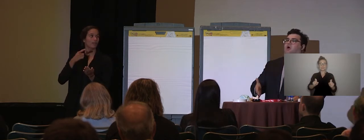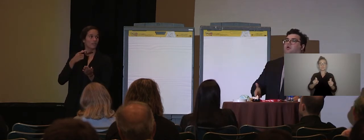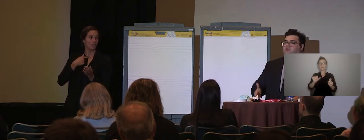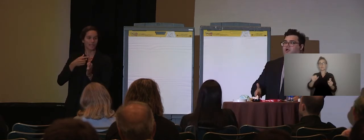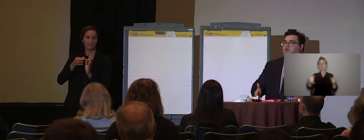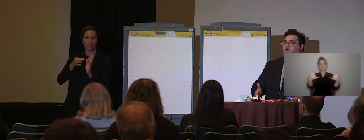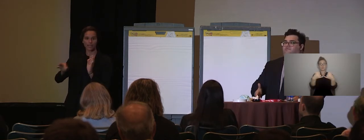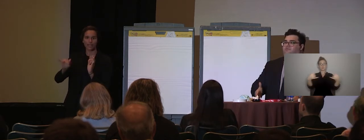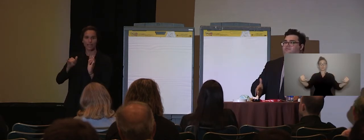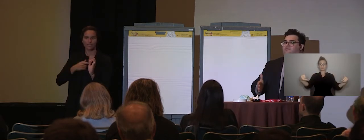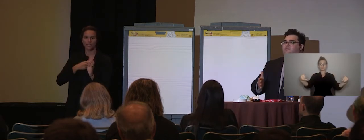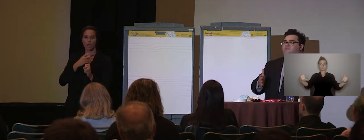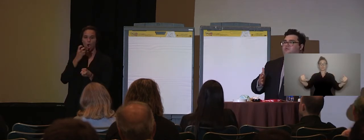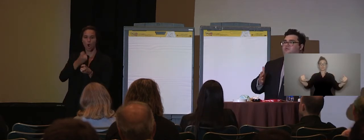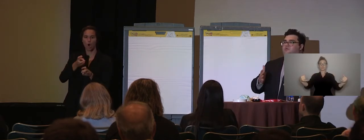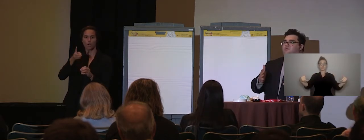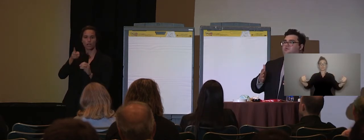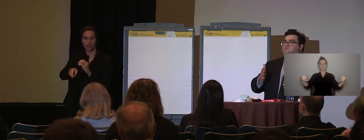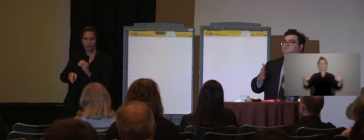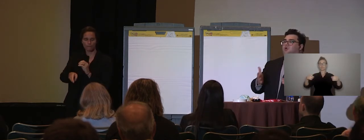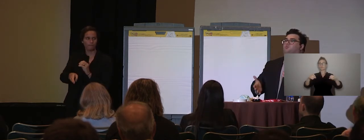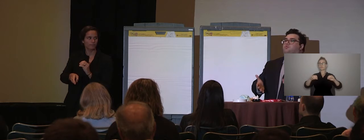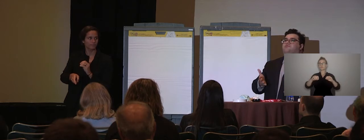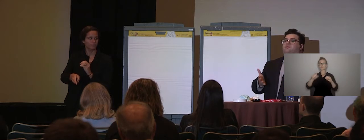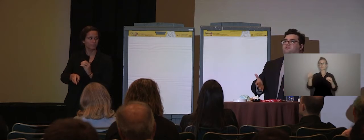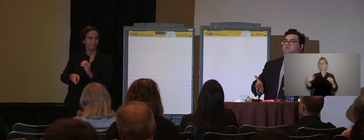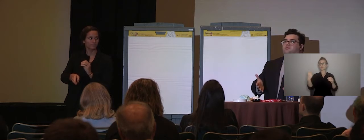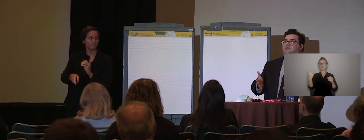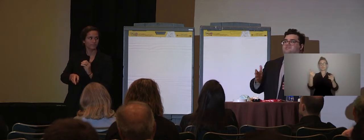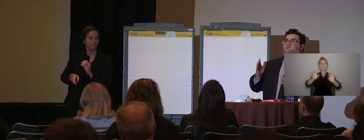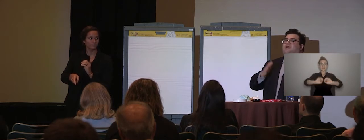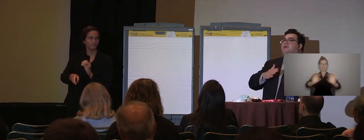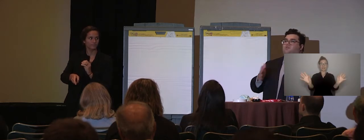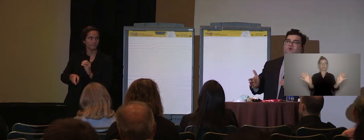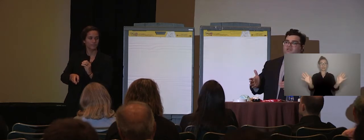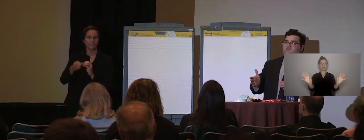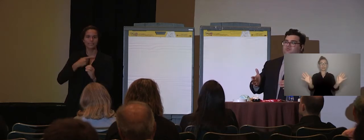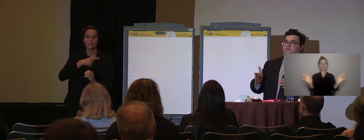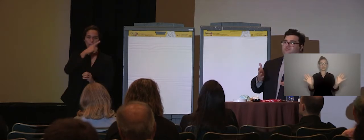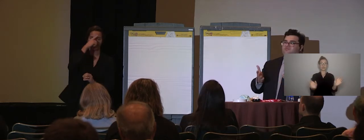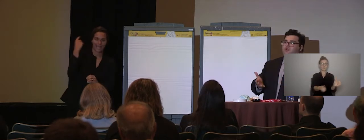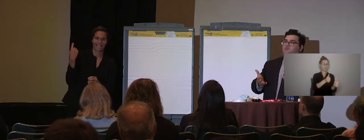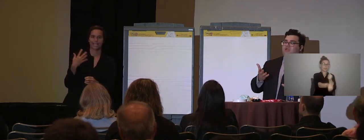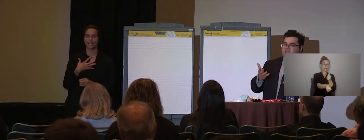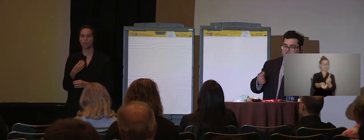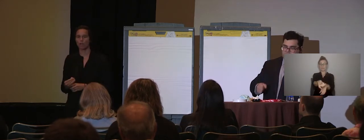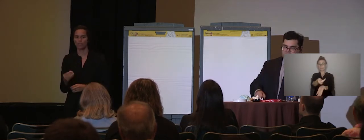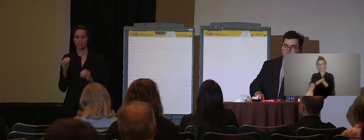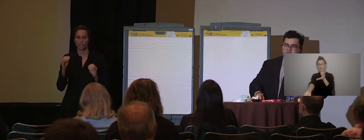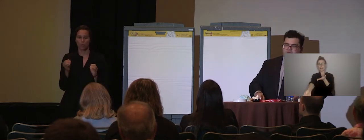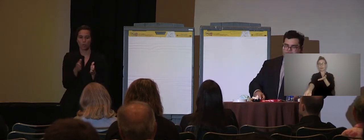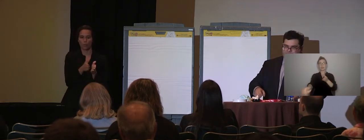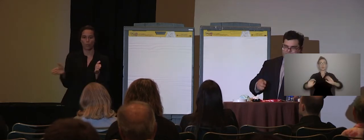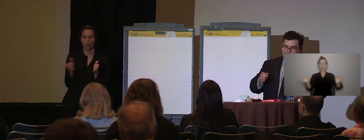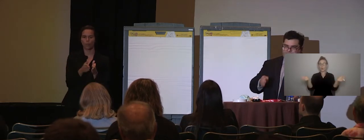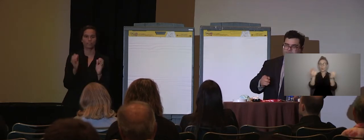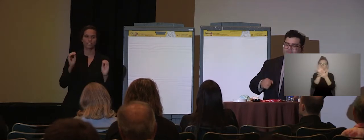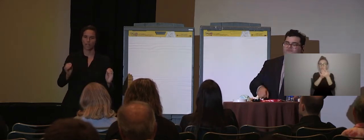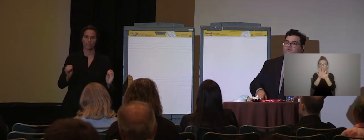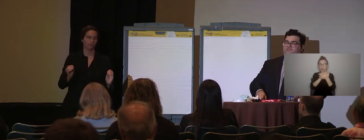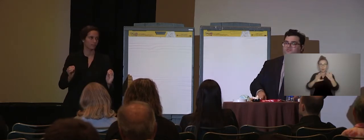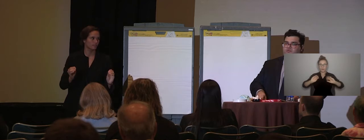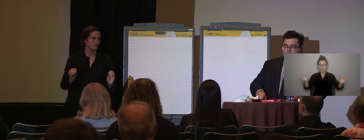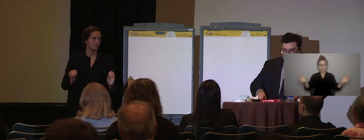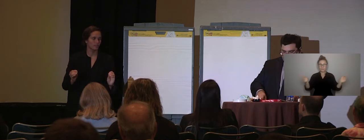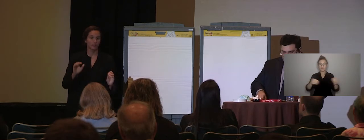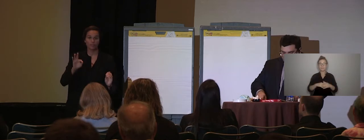of a hard cutoff. There's no room for, it's a black and white sort of thing. There's no gray area. The